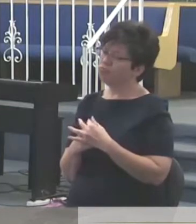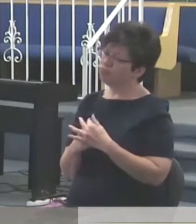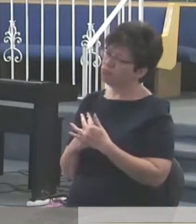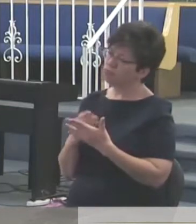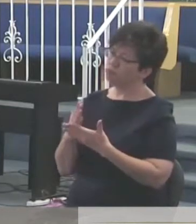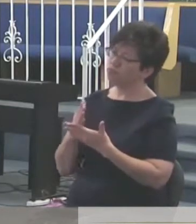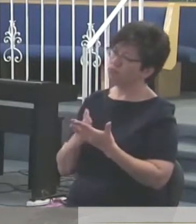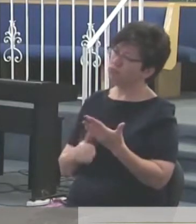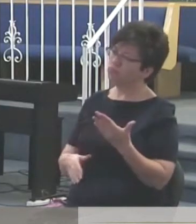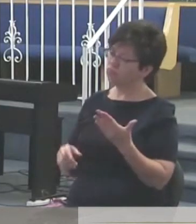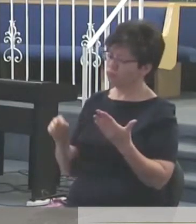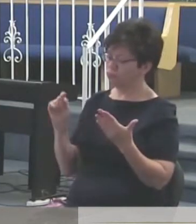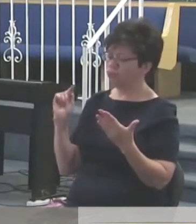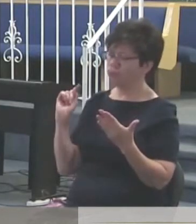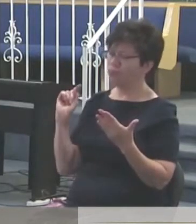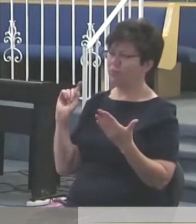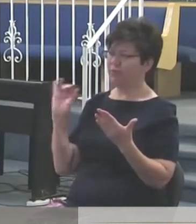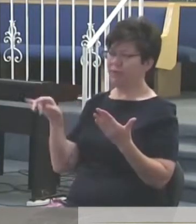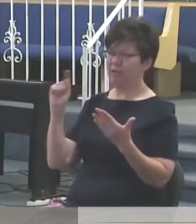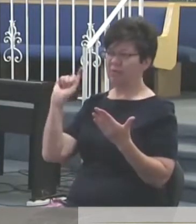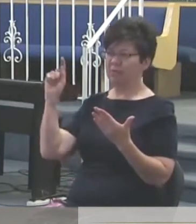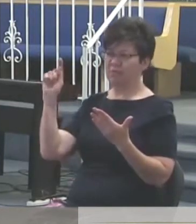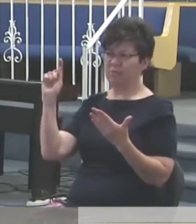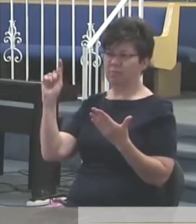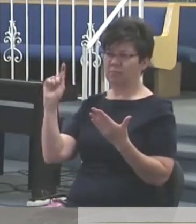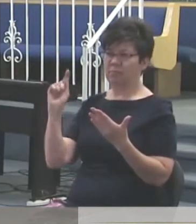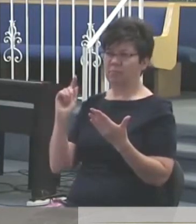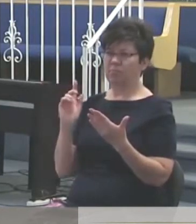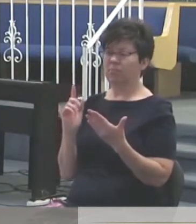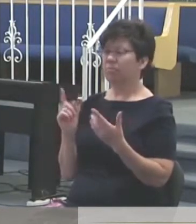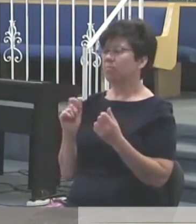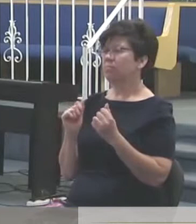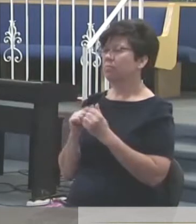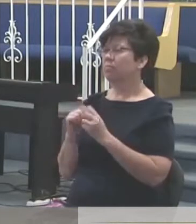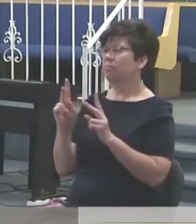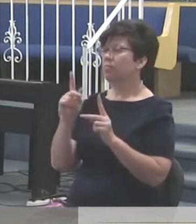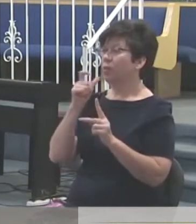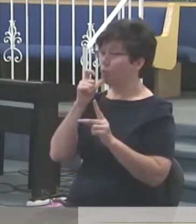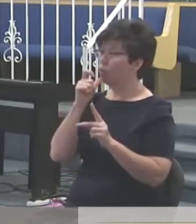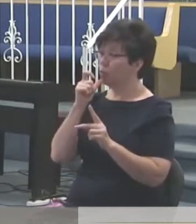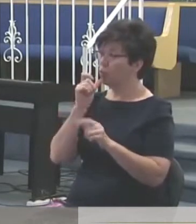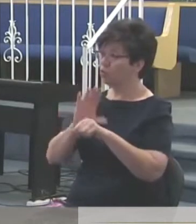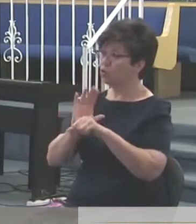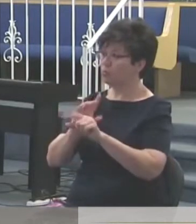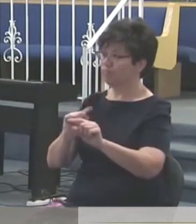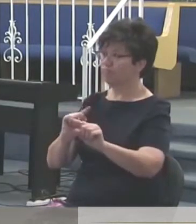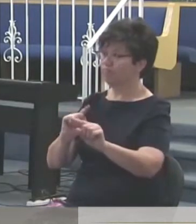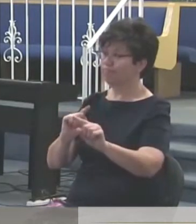This is dealing with people who are church folks.